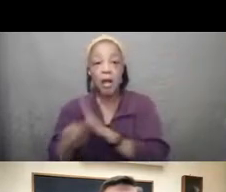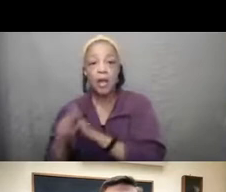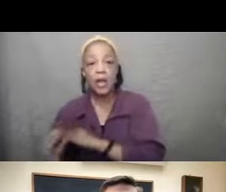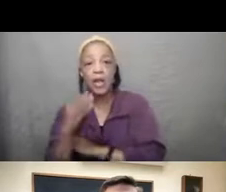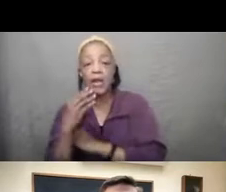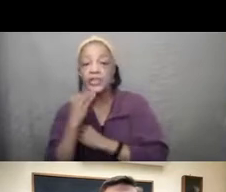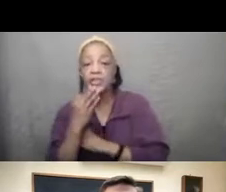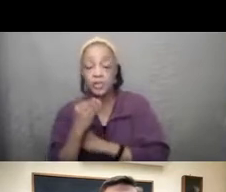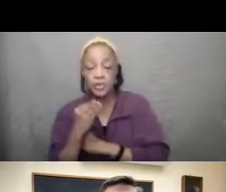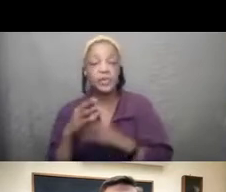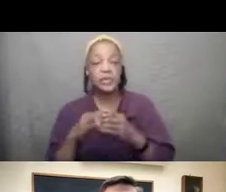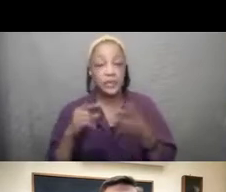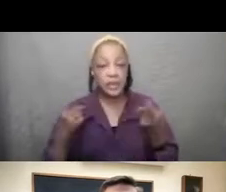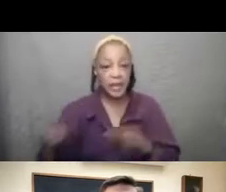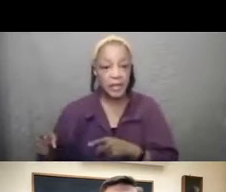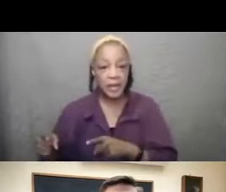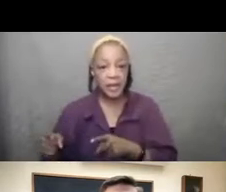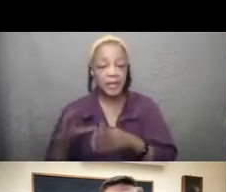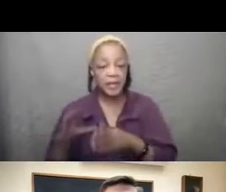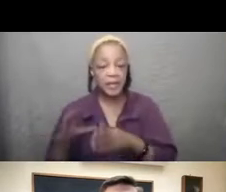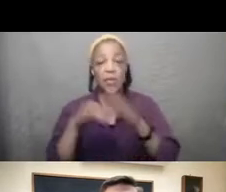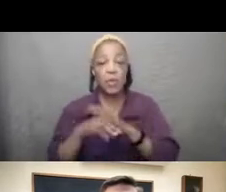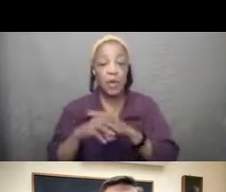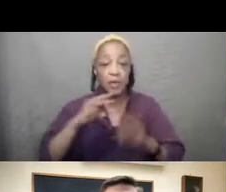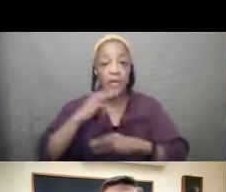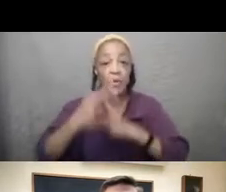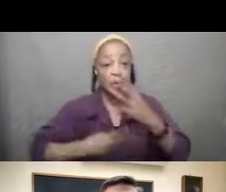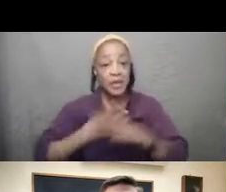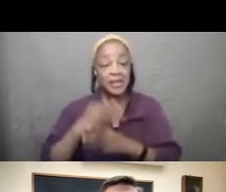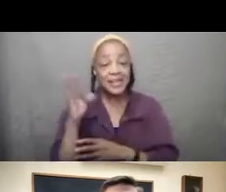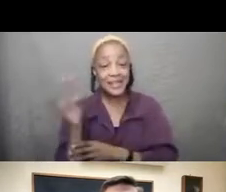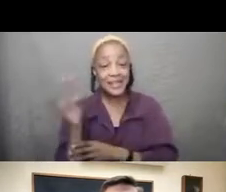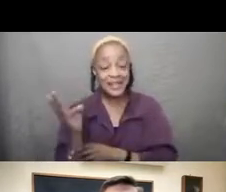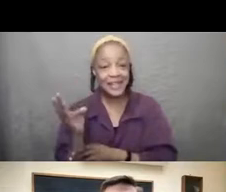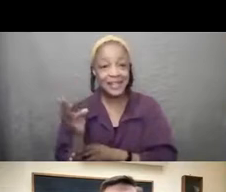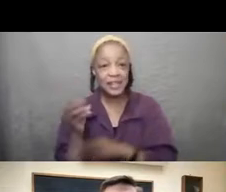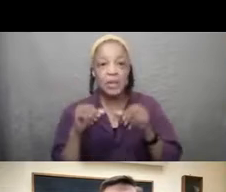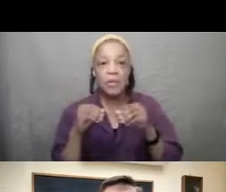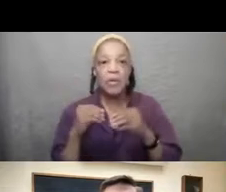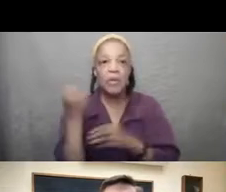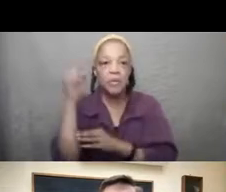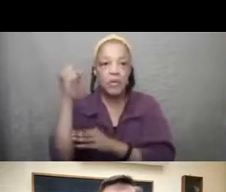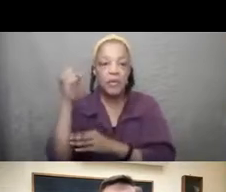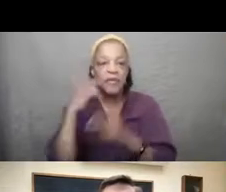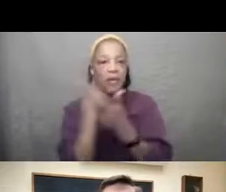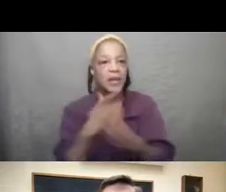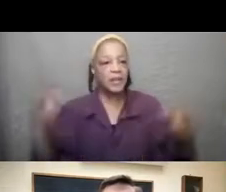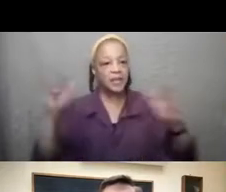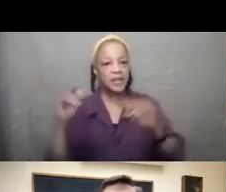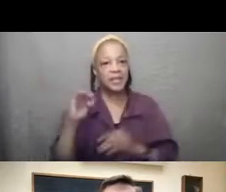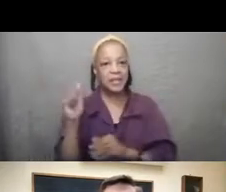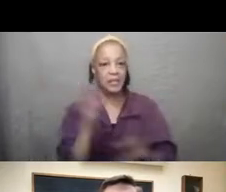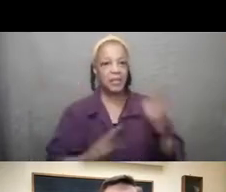Frare's work was entering the world in the 60s, in the US, a movement for liberation of disabled people began in earnest. Disabled people